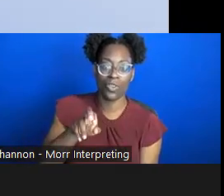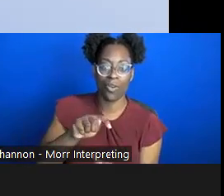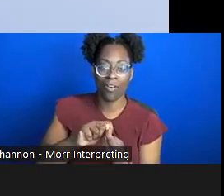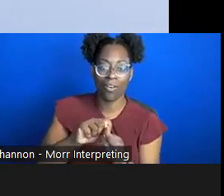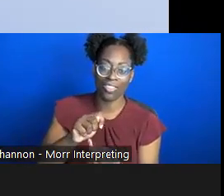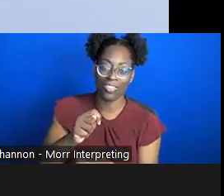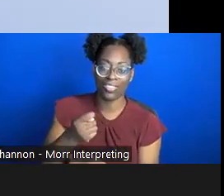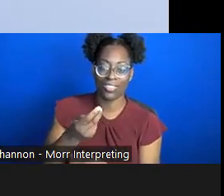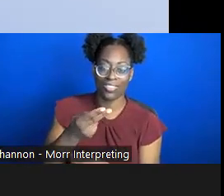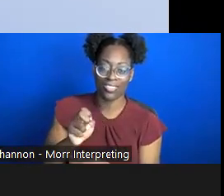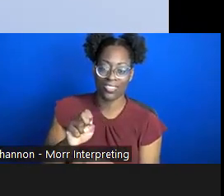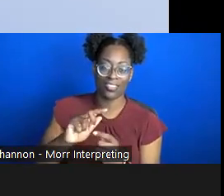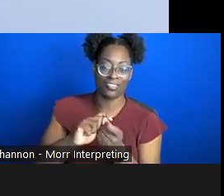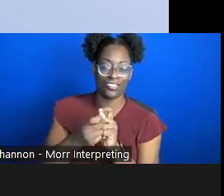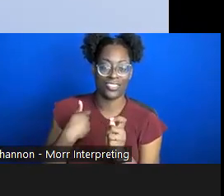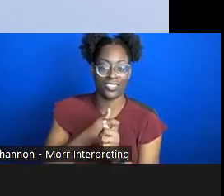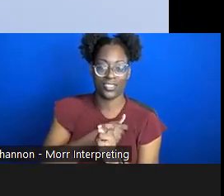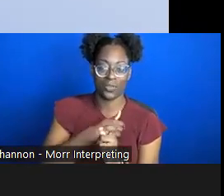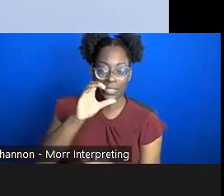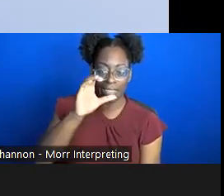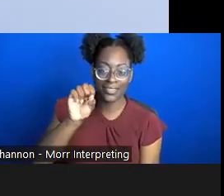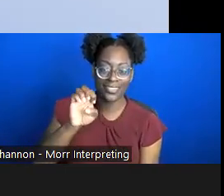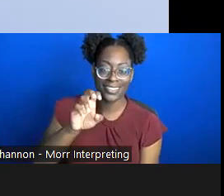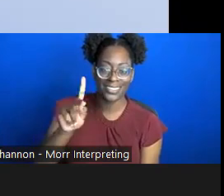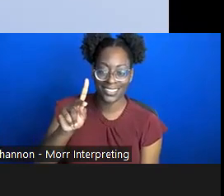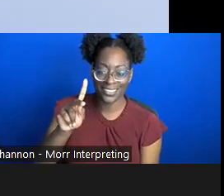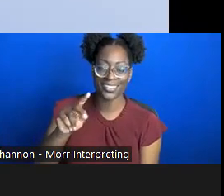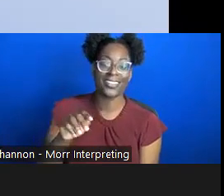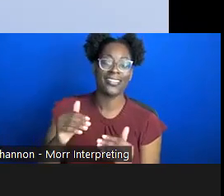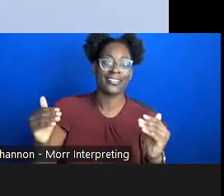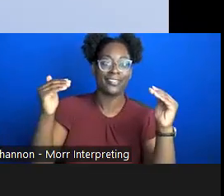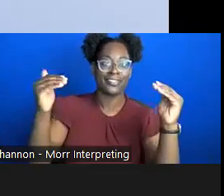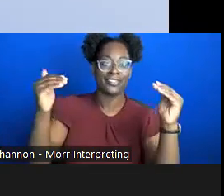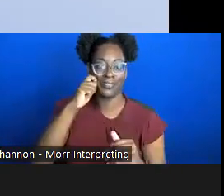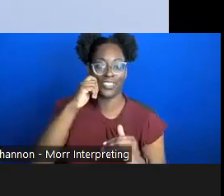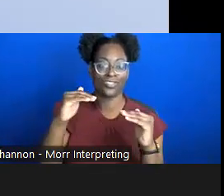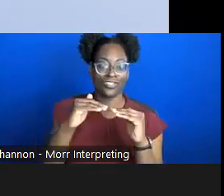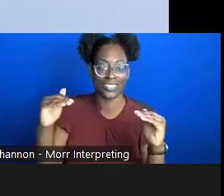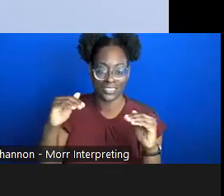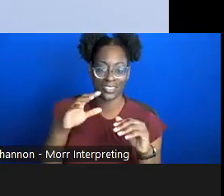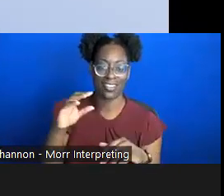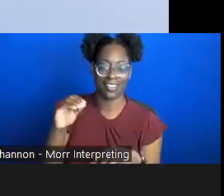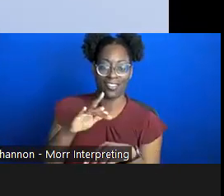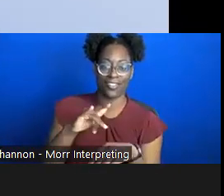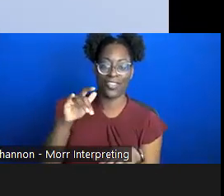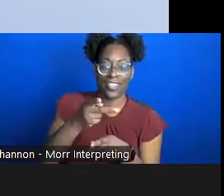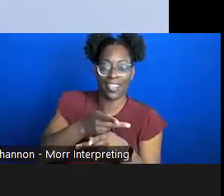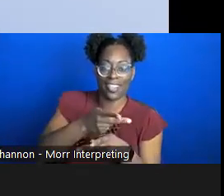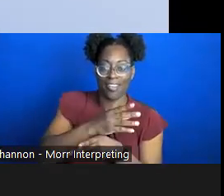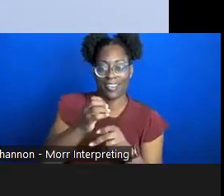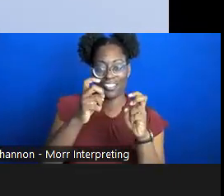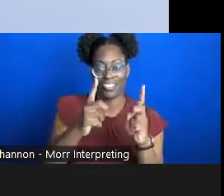Iruka, Tonia Darden, Kerry-Ann Escayg, and Stephanie M. Currington. I should also add really